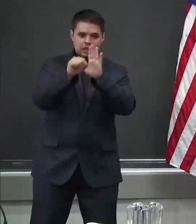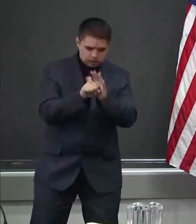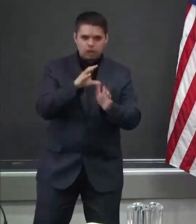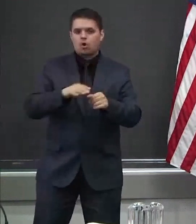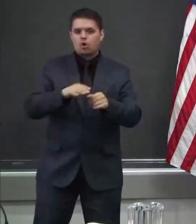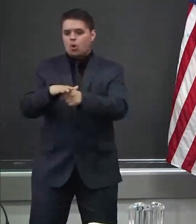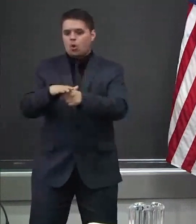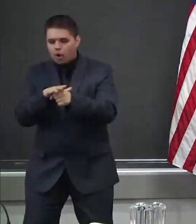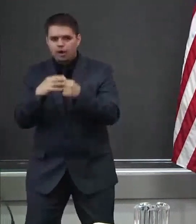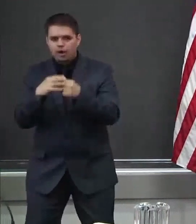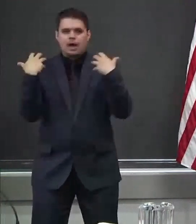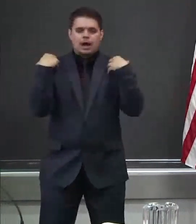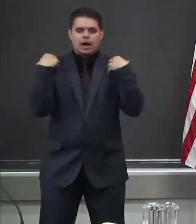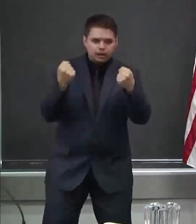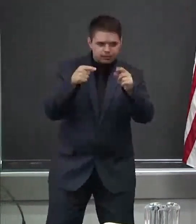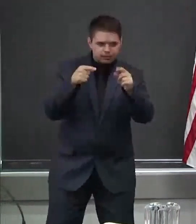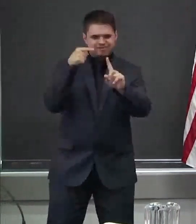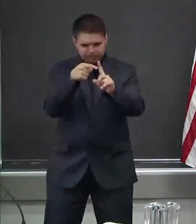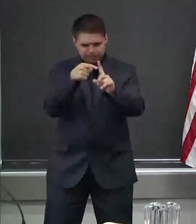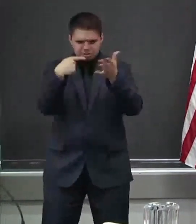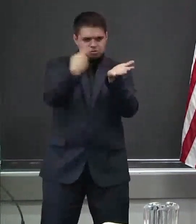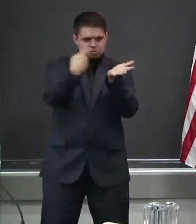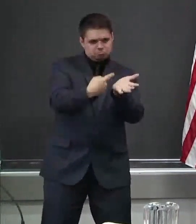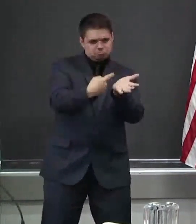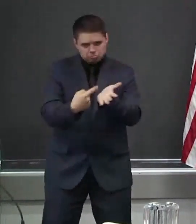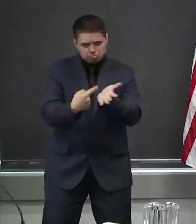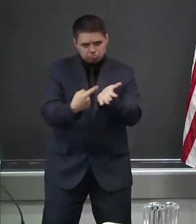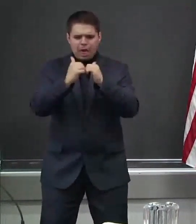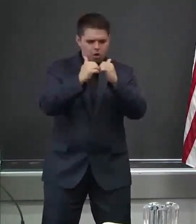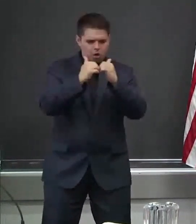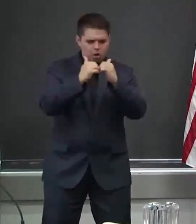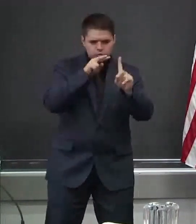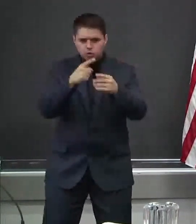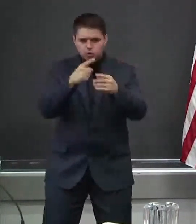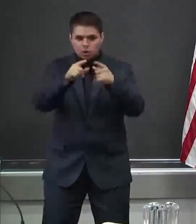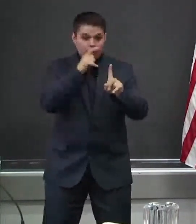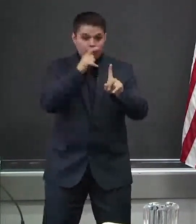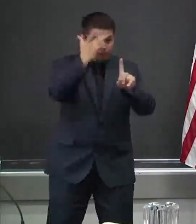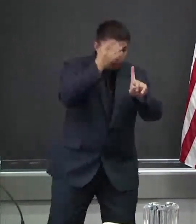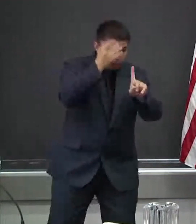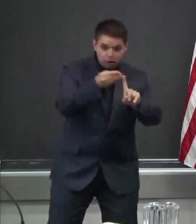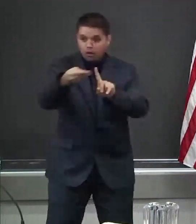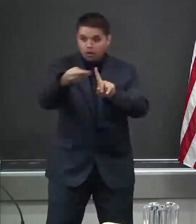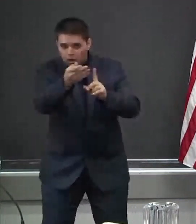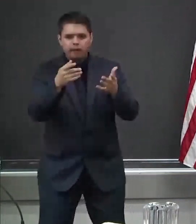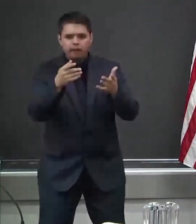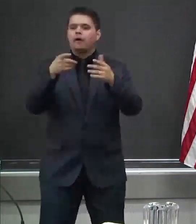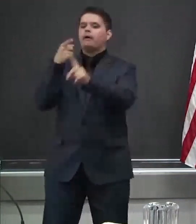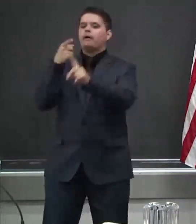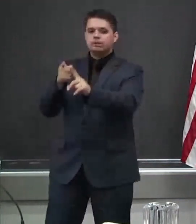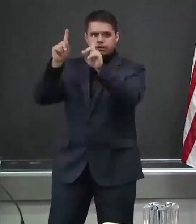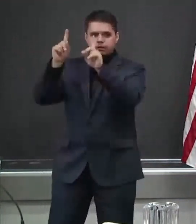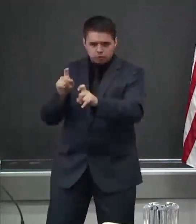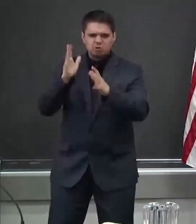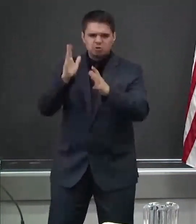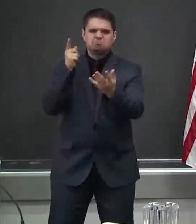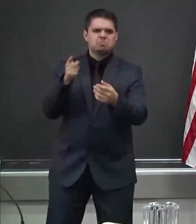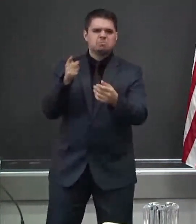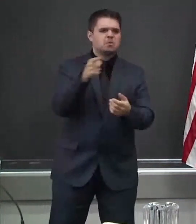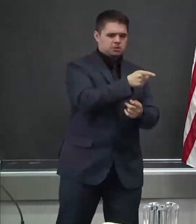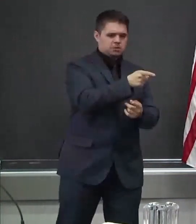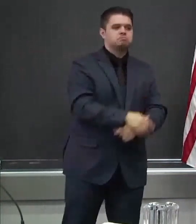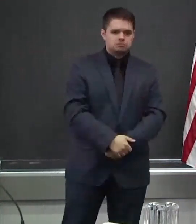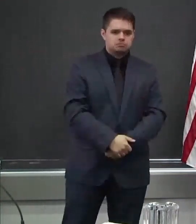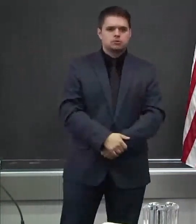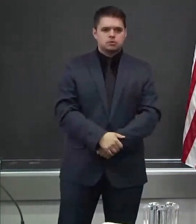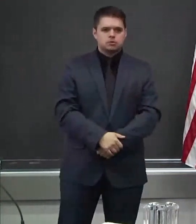testing, contact tracing, and isolation as needed. One piece I do want to highlight is the